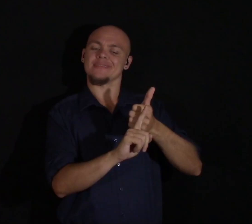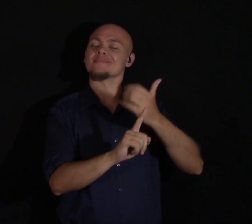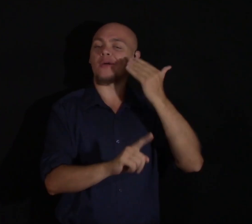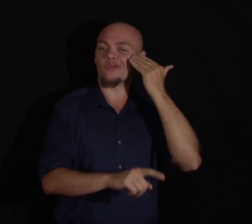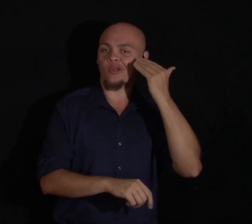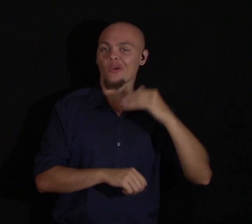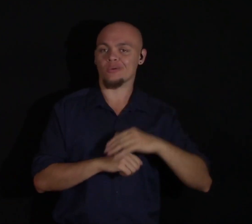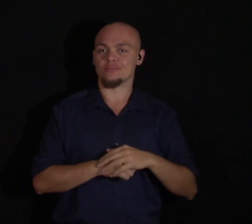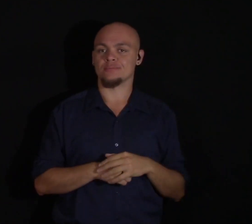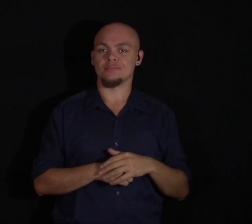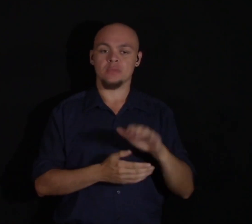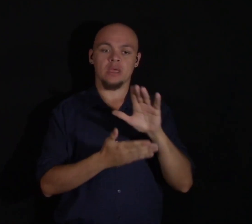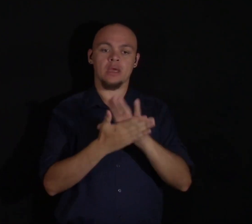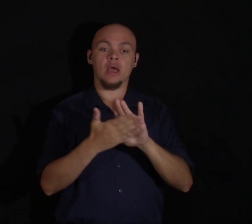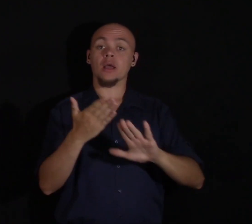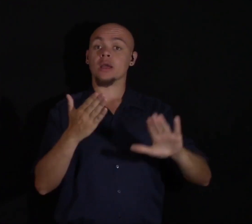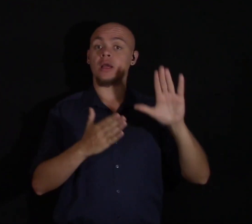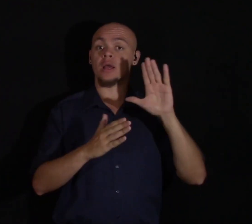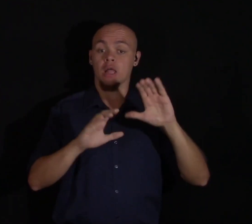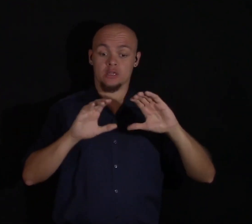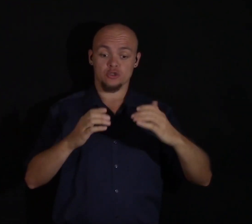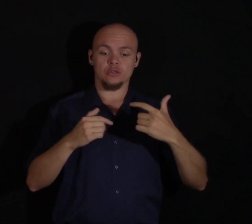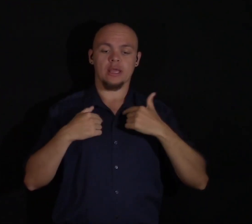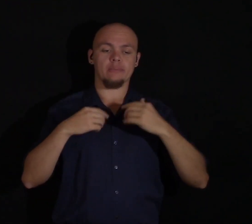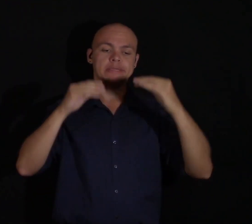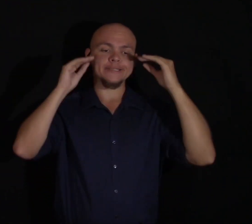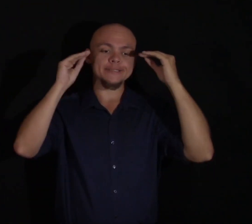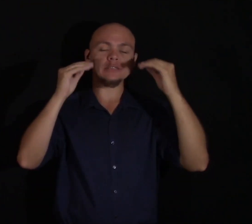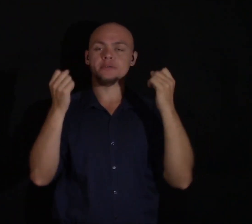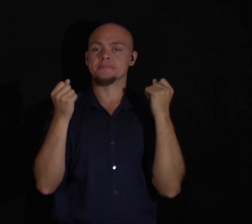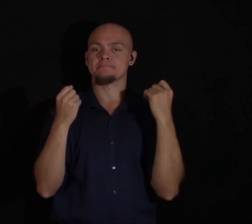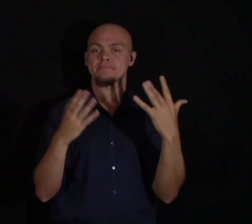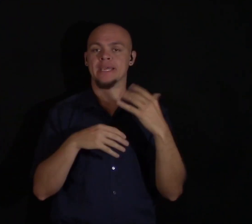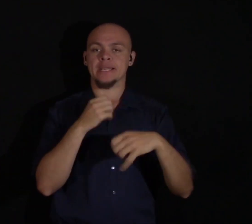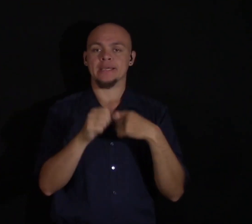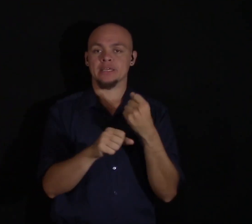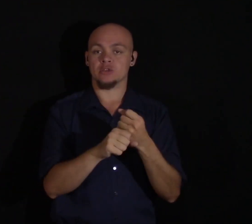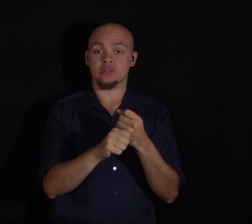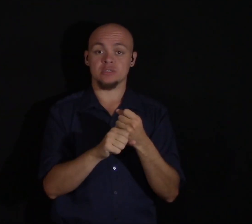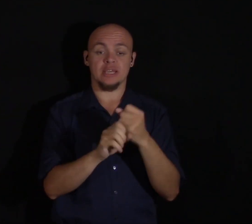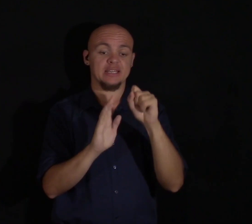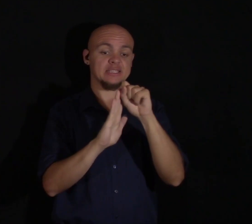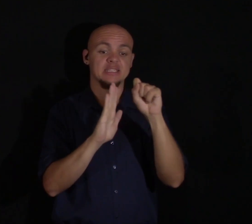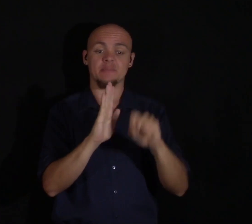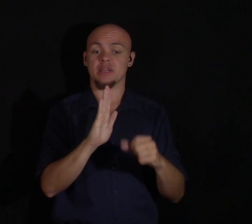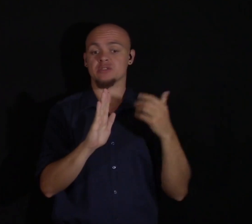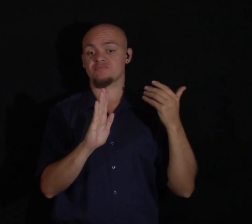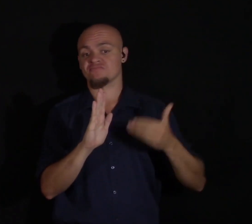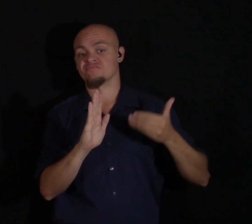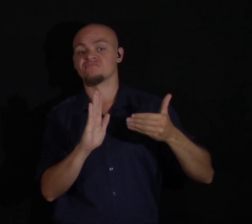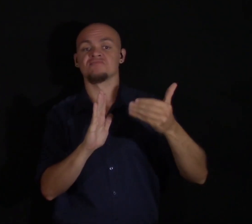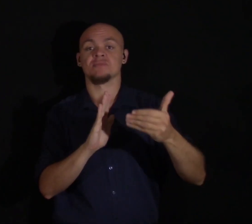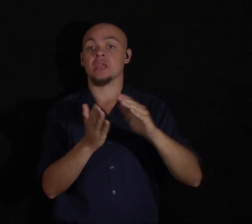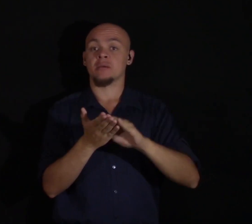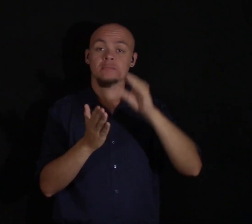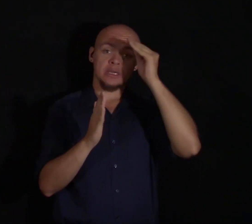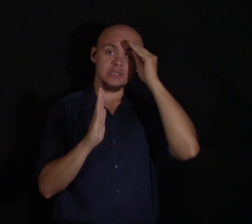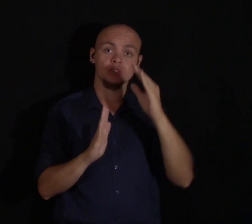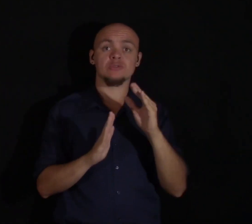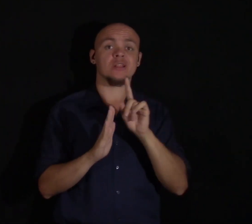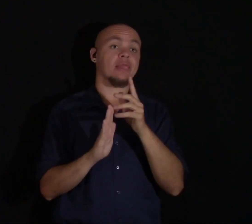I've been teaching college courses on these topics for many years, and every semester, my students walk away